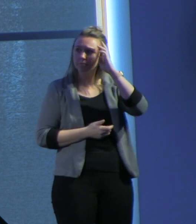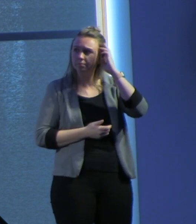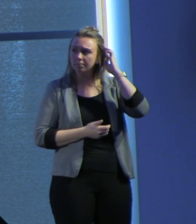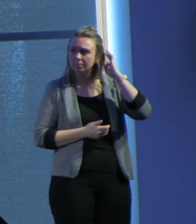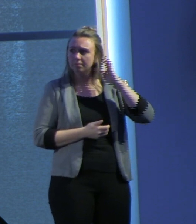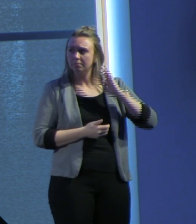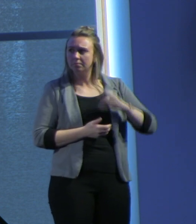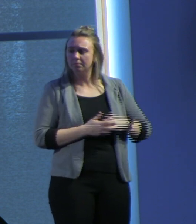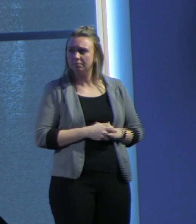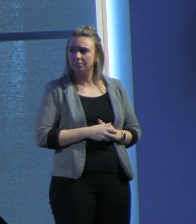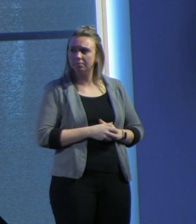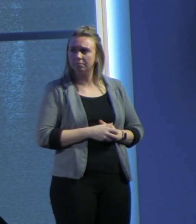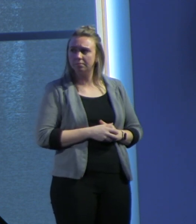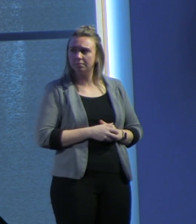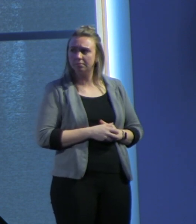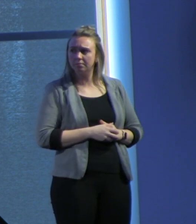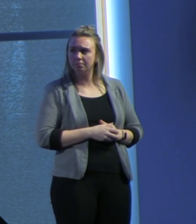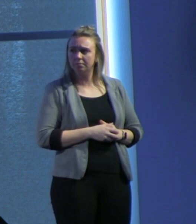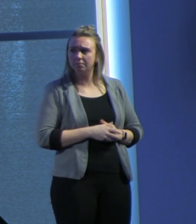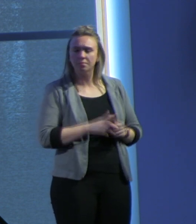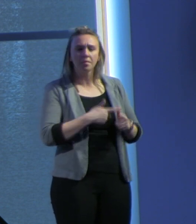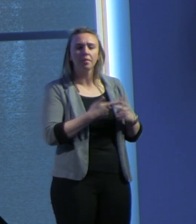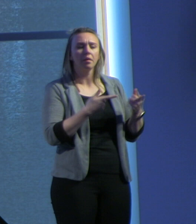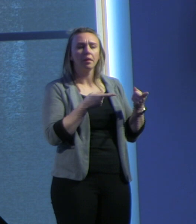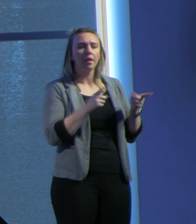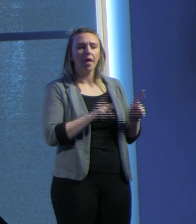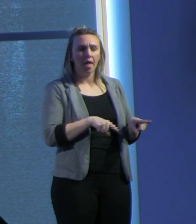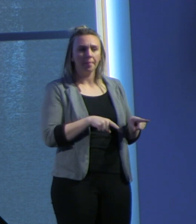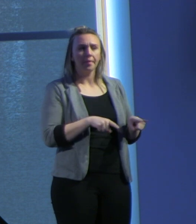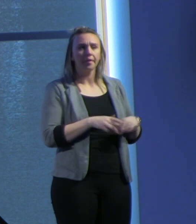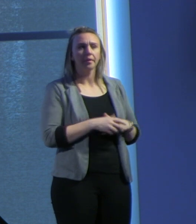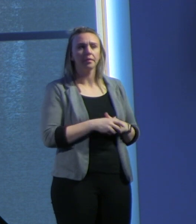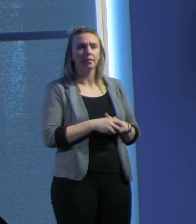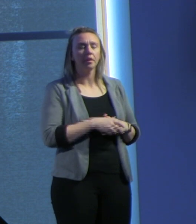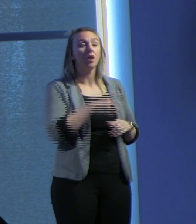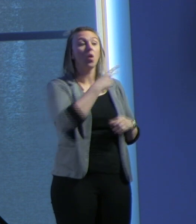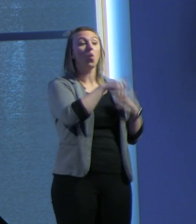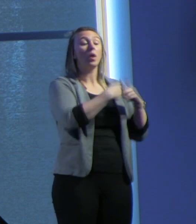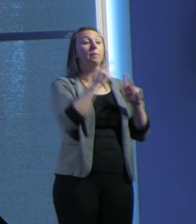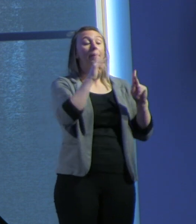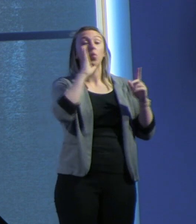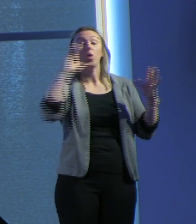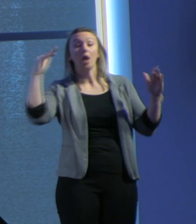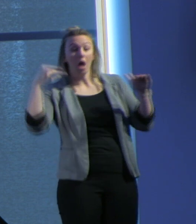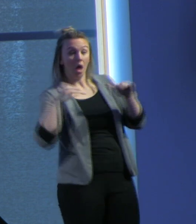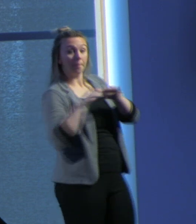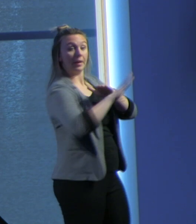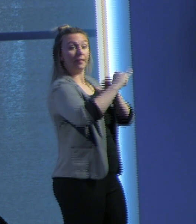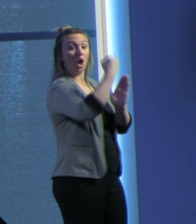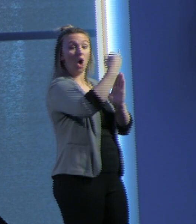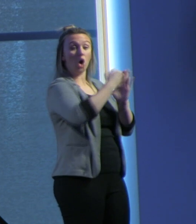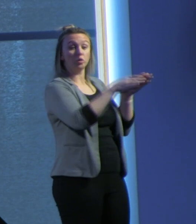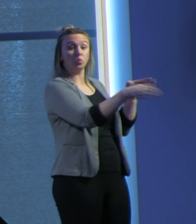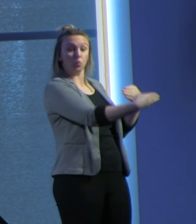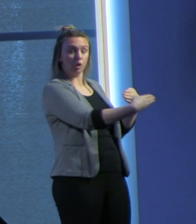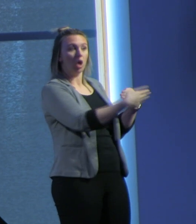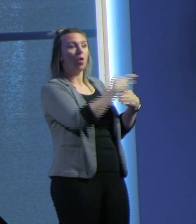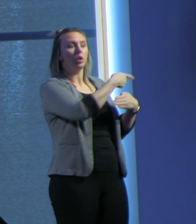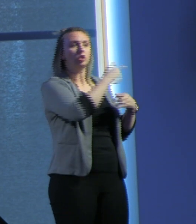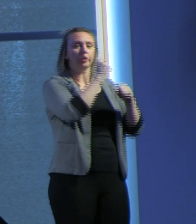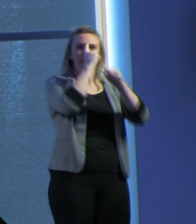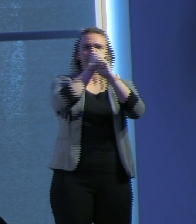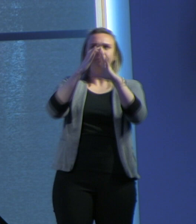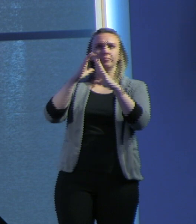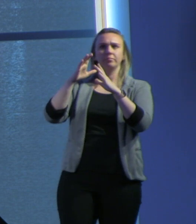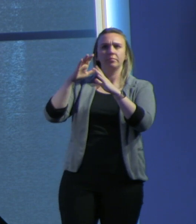her forehead when people came to see her, the states where they lived, and things like that. And so